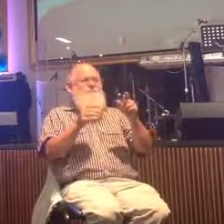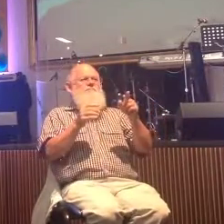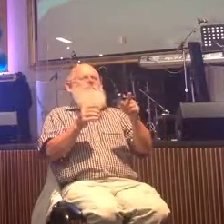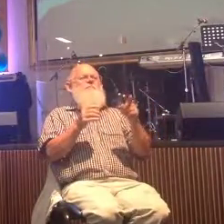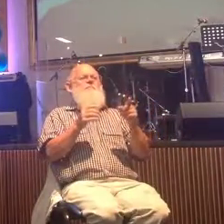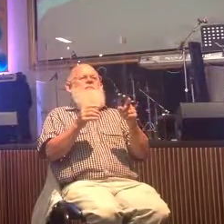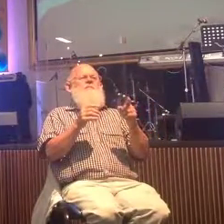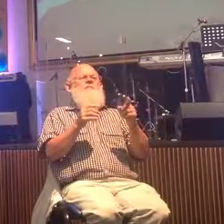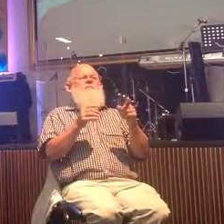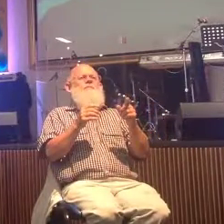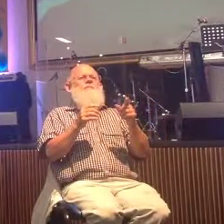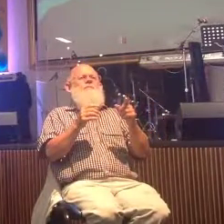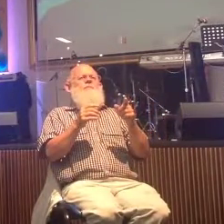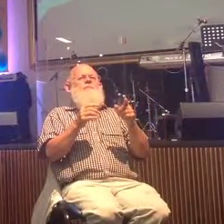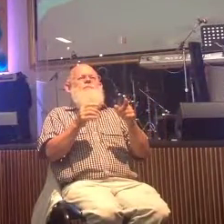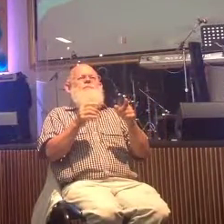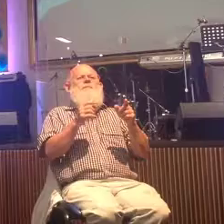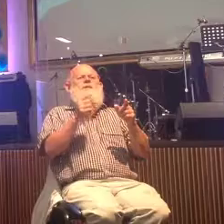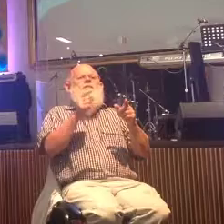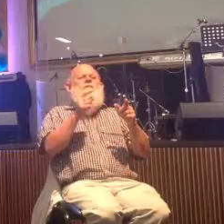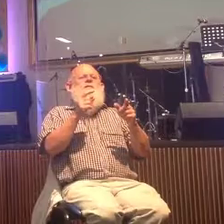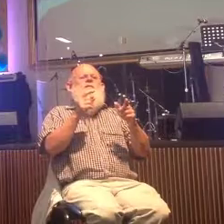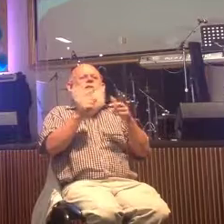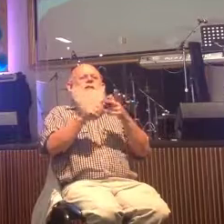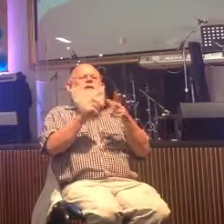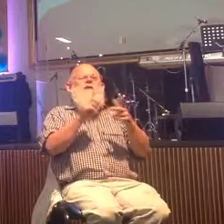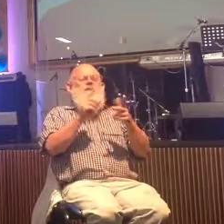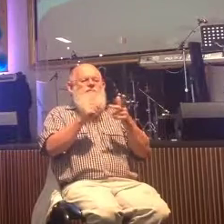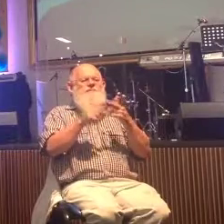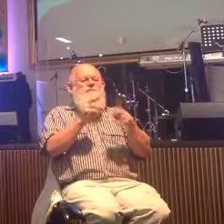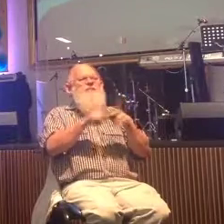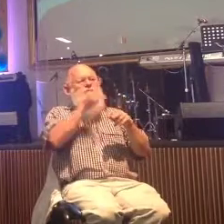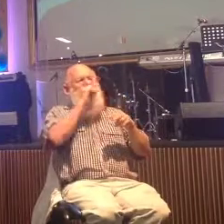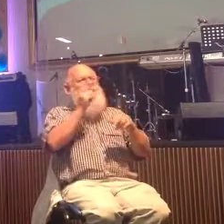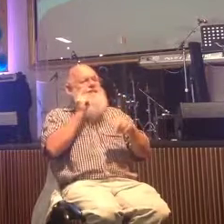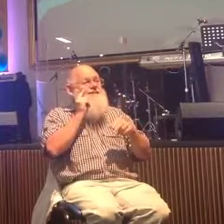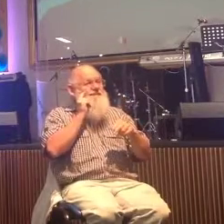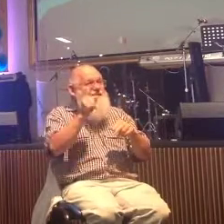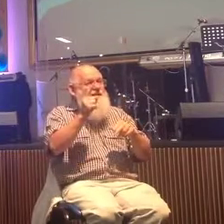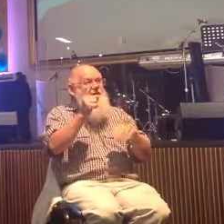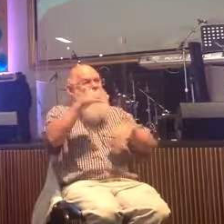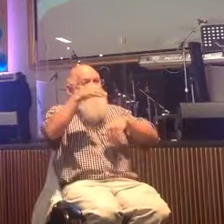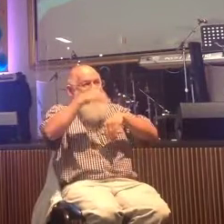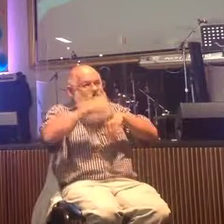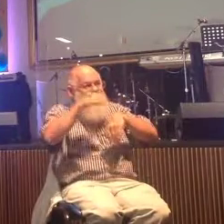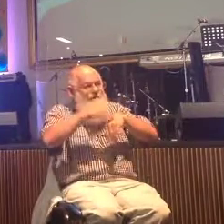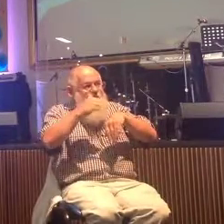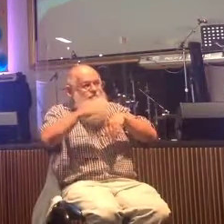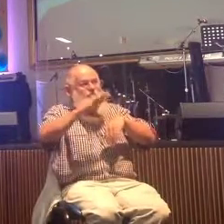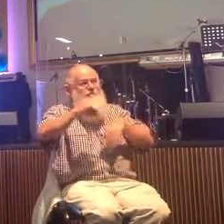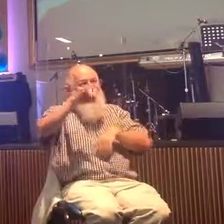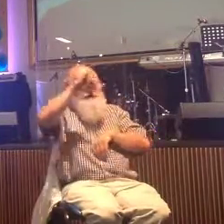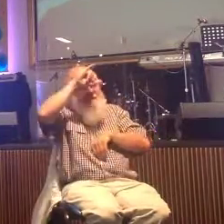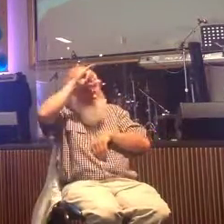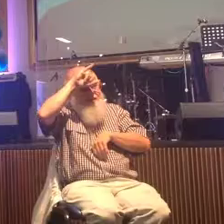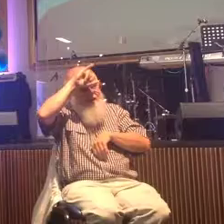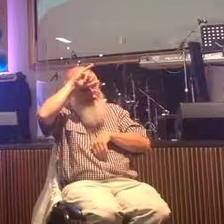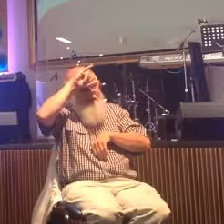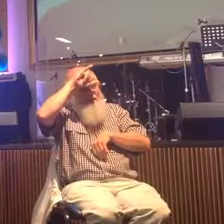wouldn't look so appealing if you saw shame and broken relationships and addiction. I mean, the unhealthy